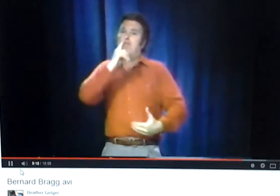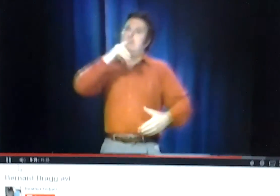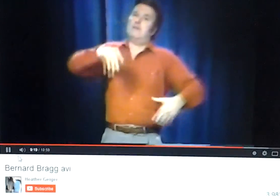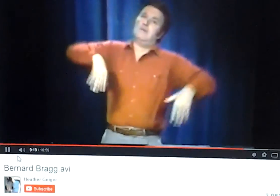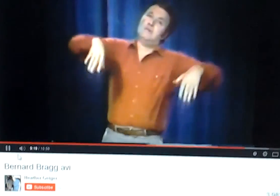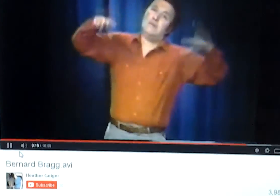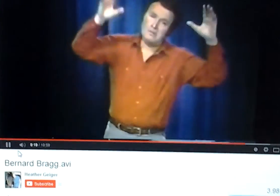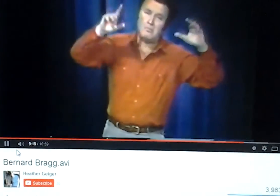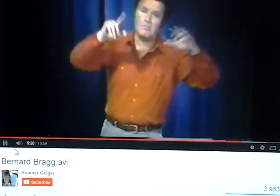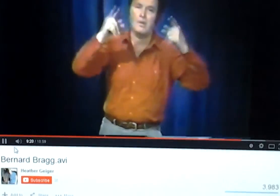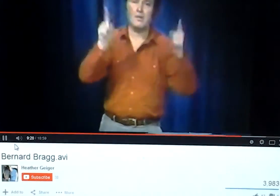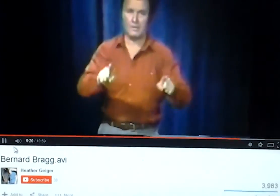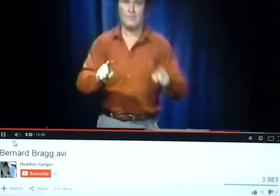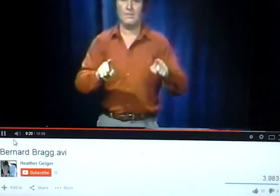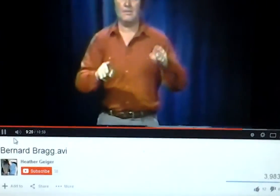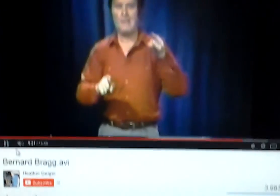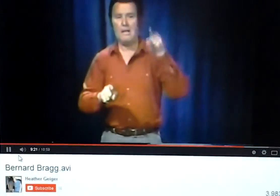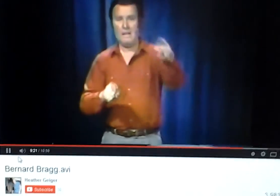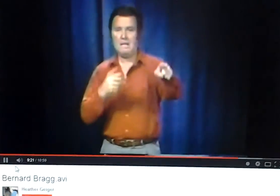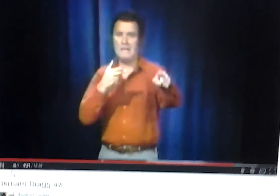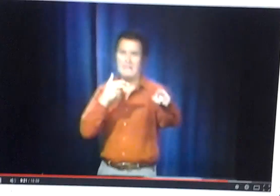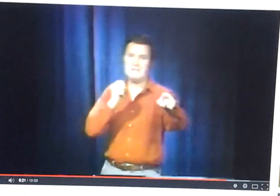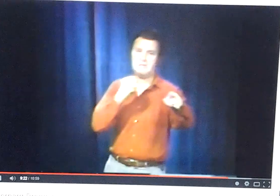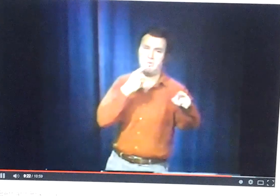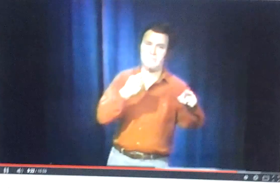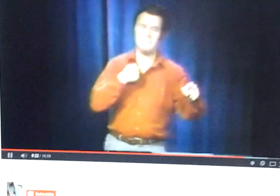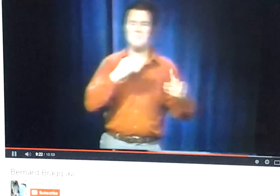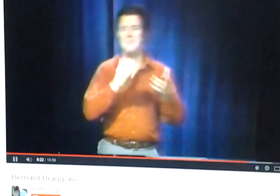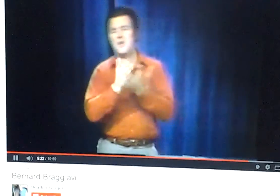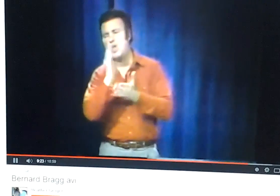I thought, I don't know if I can continue like this.